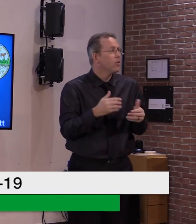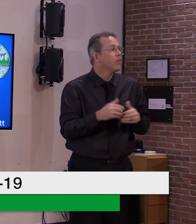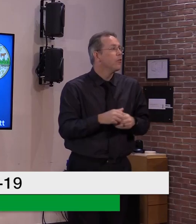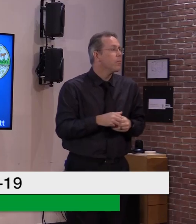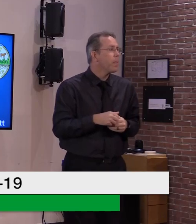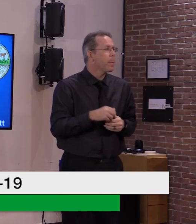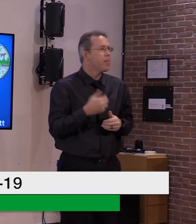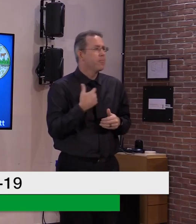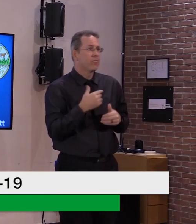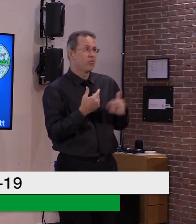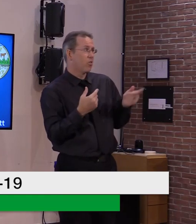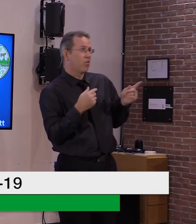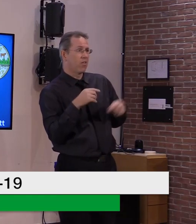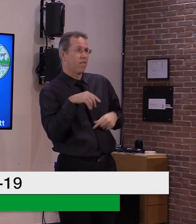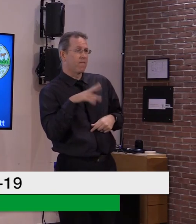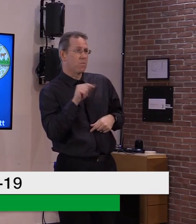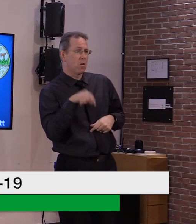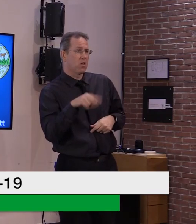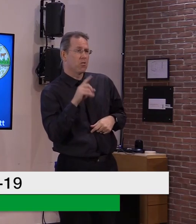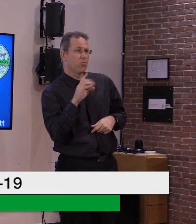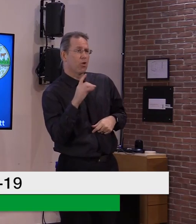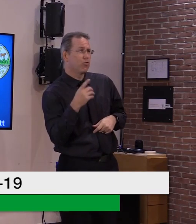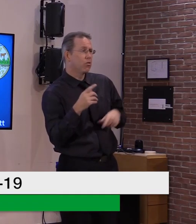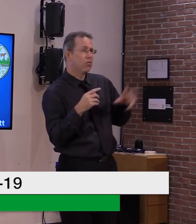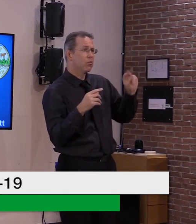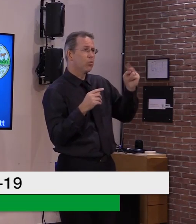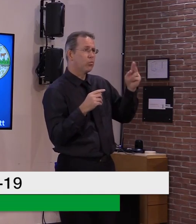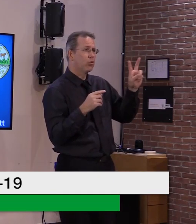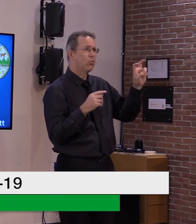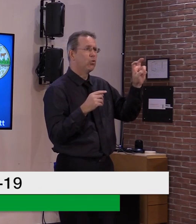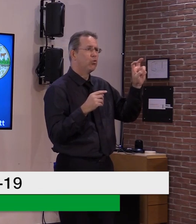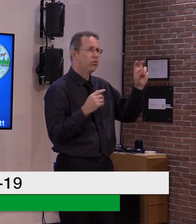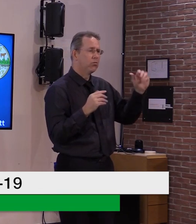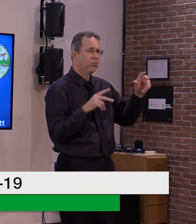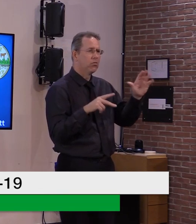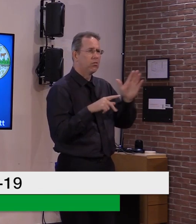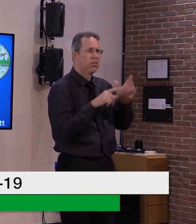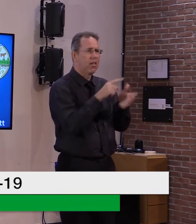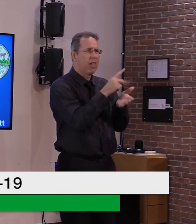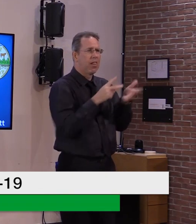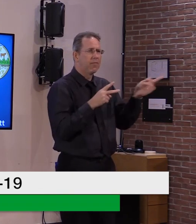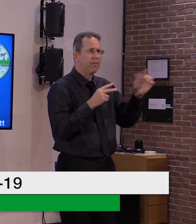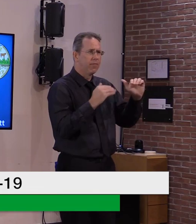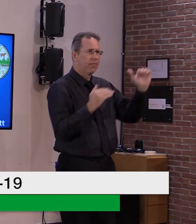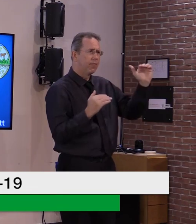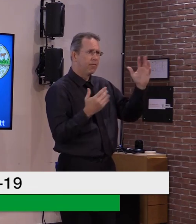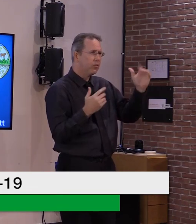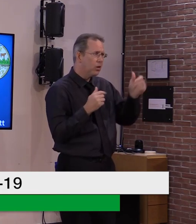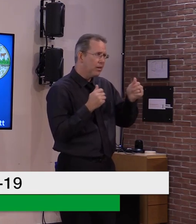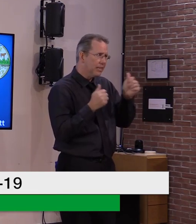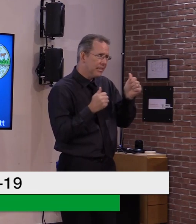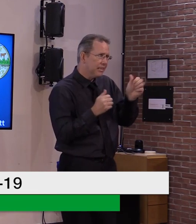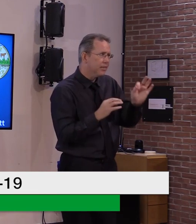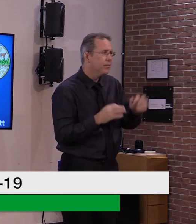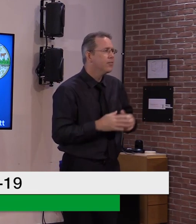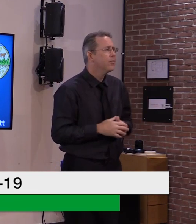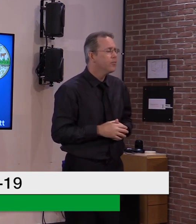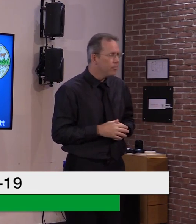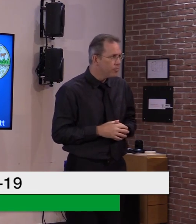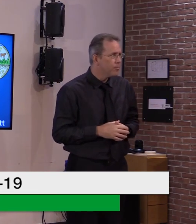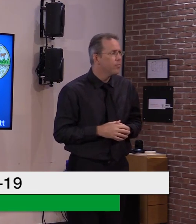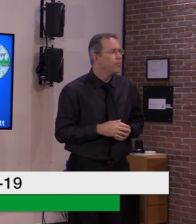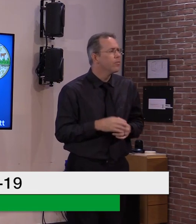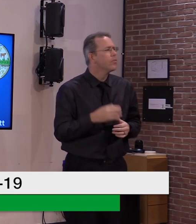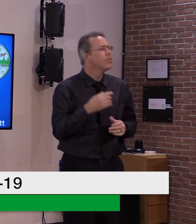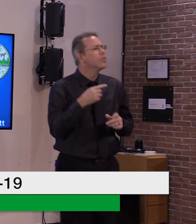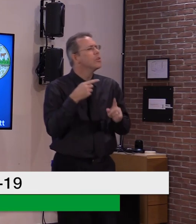me a great opportunity to just recognize our contact tracing workforce and our members of our epi section this has